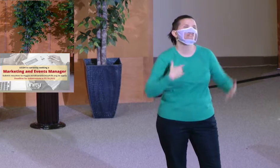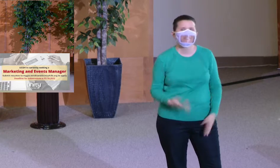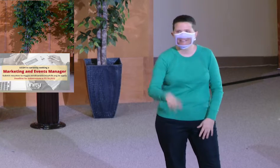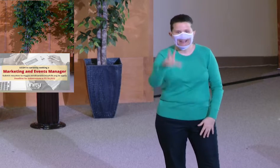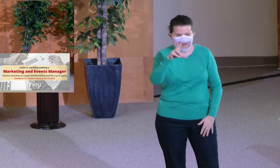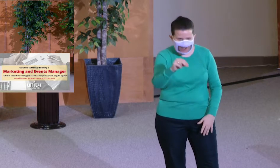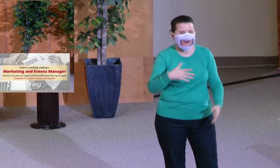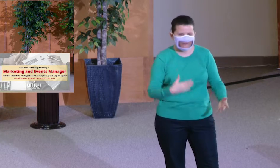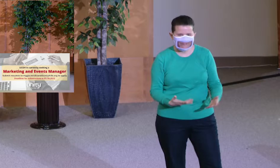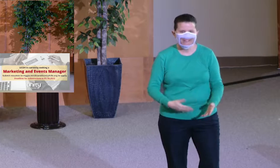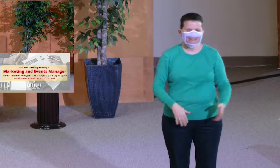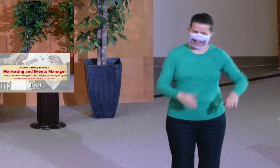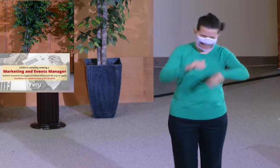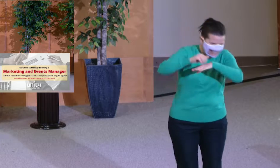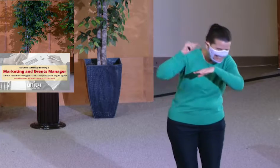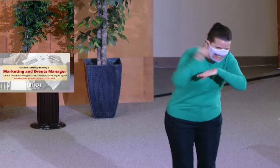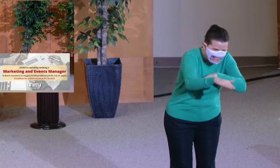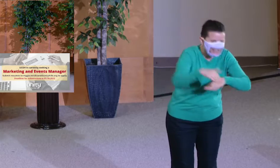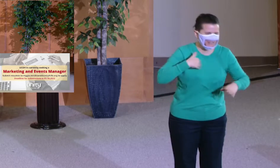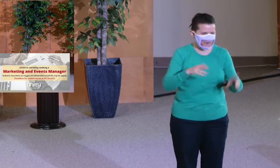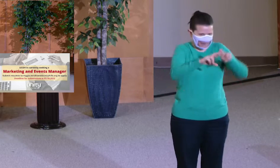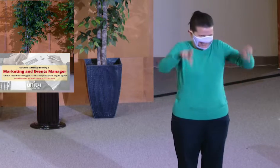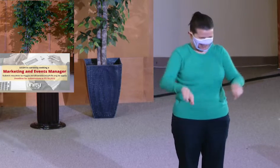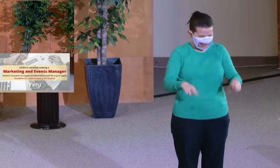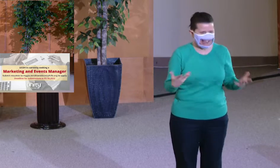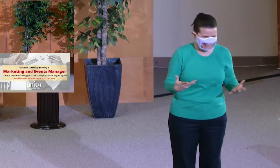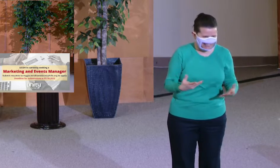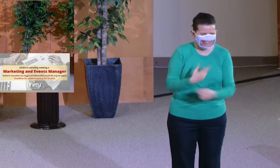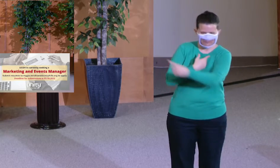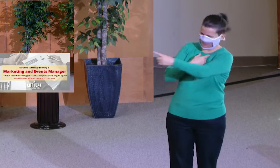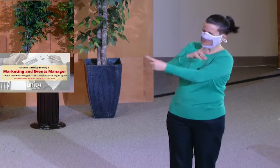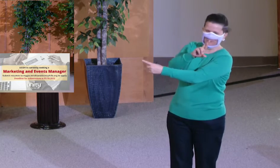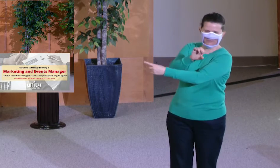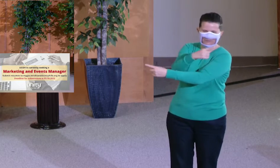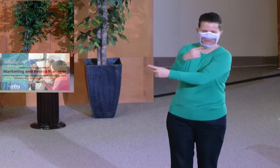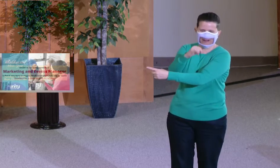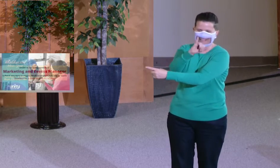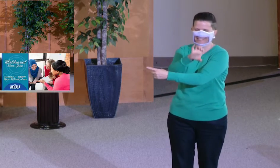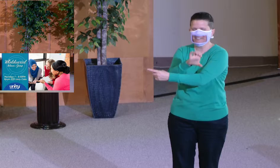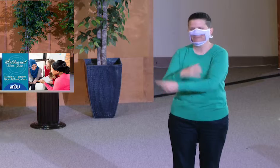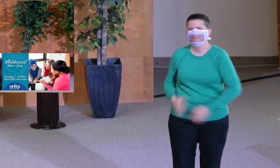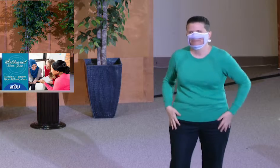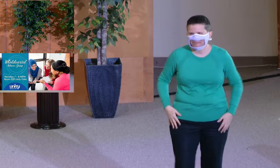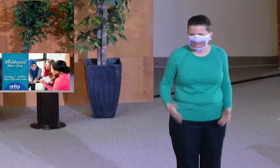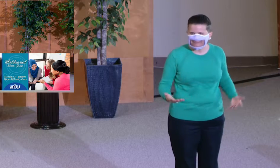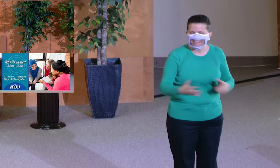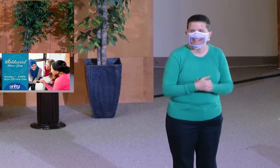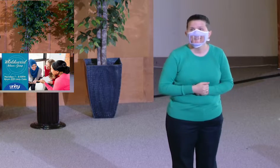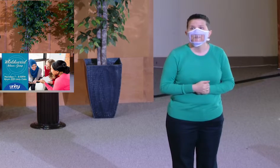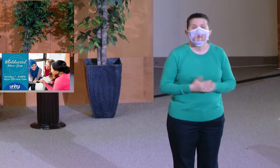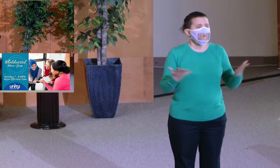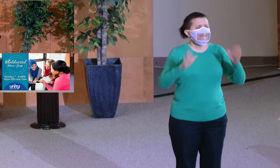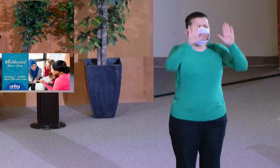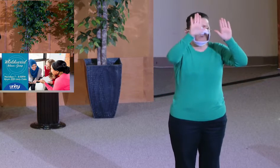your resume to Reggie. All right, great. We also have a wonderful women's group here that is,